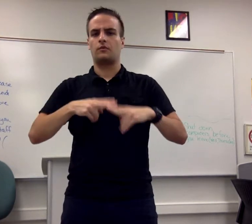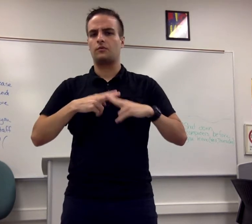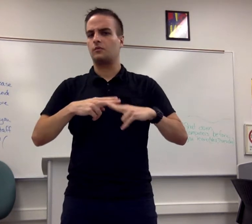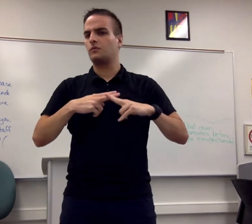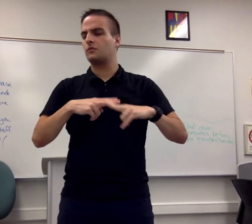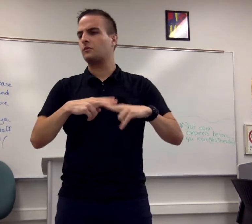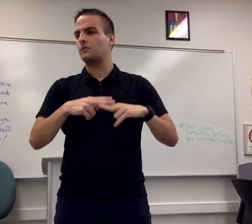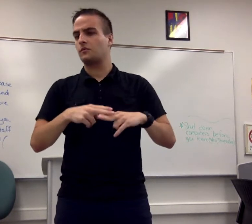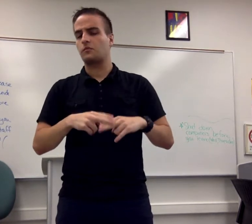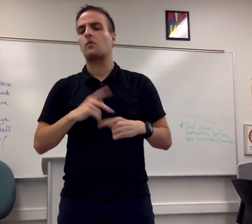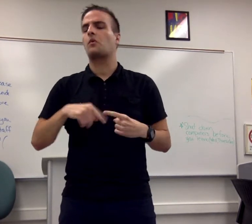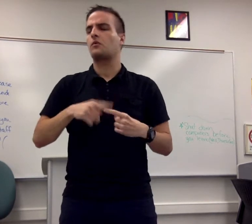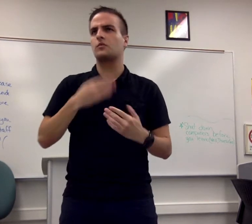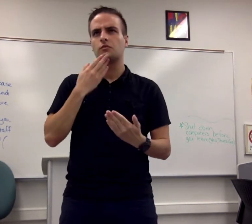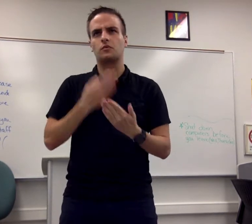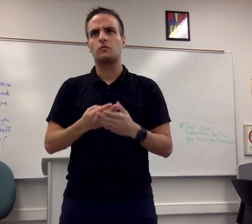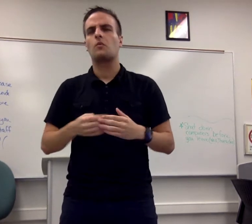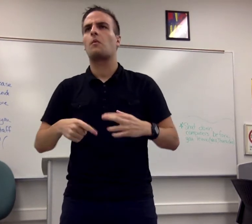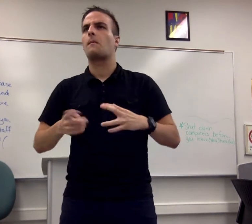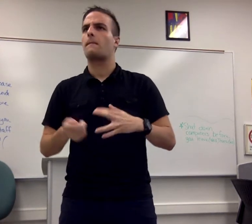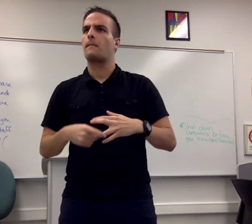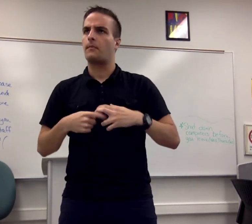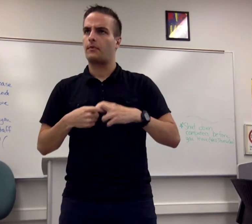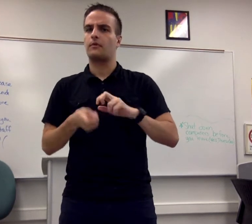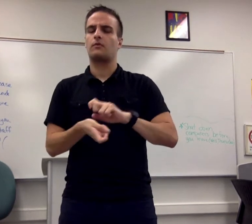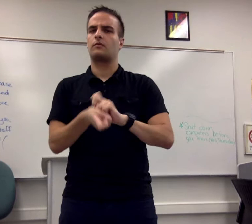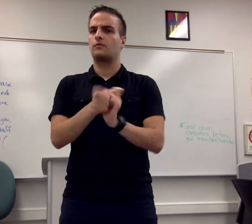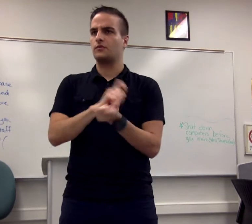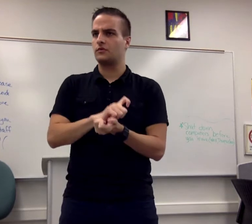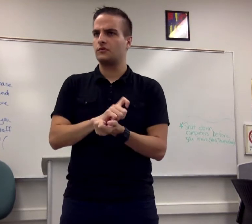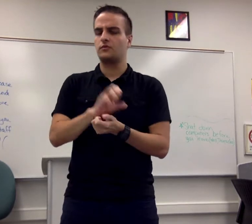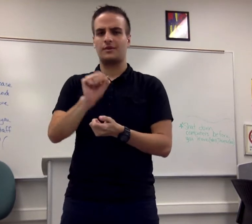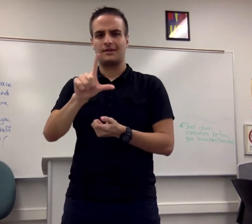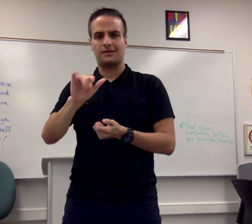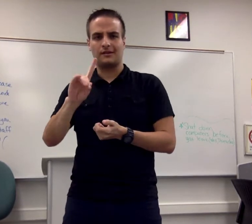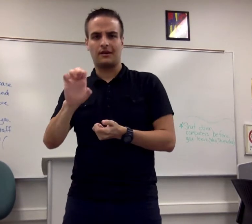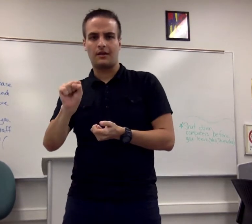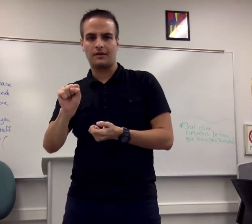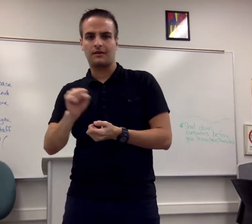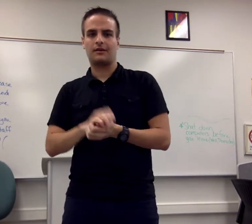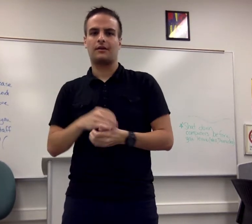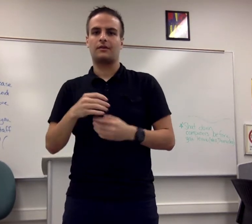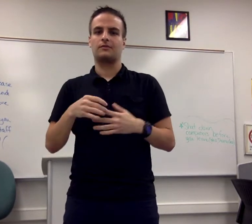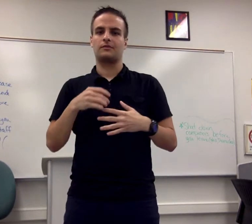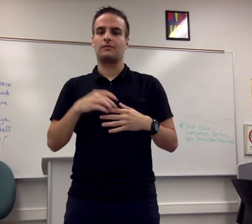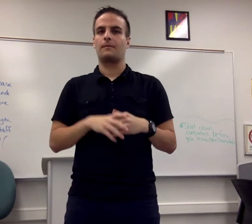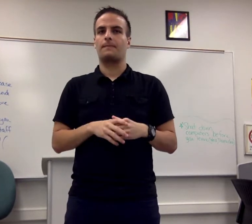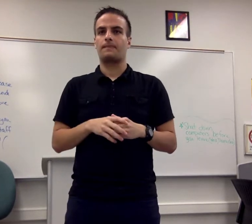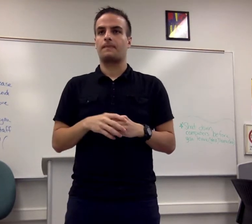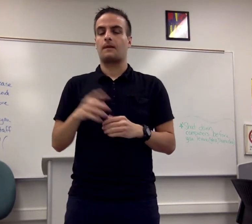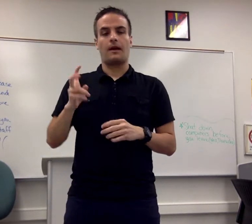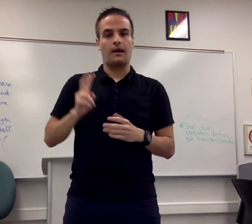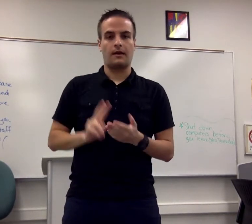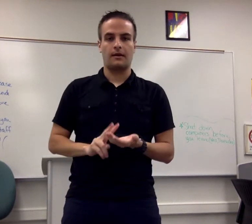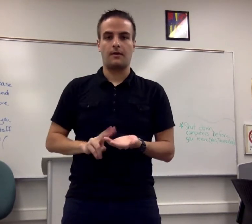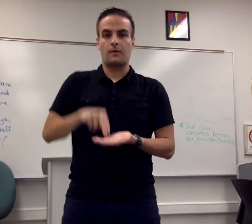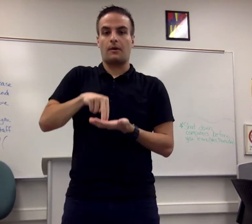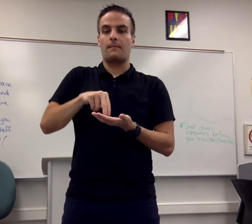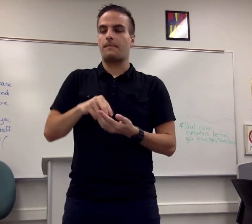good break time where he's switching slides or whatever the case may be, I got up really quickly. I went